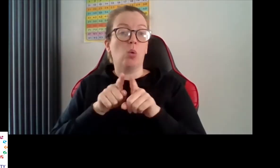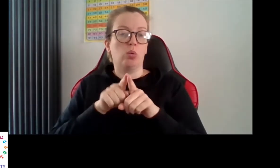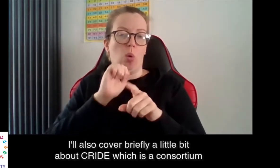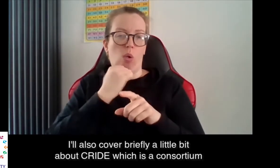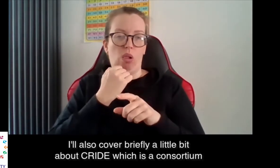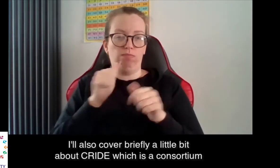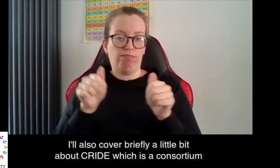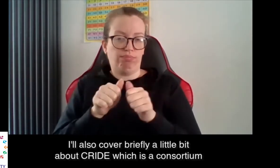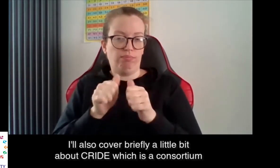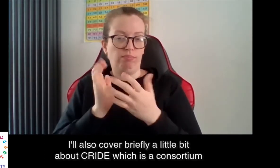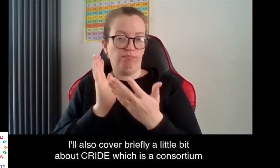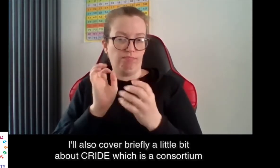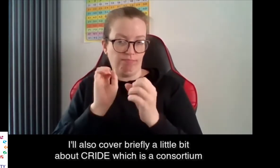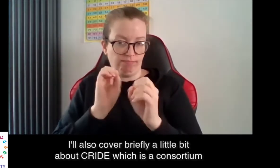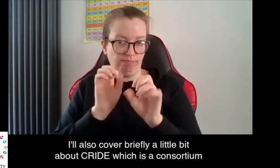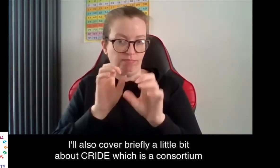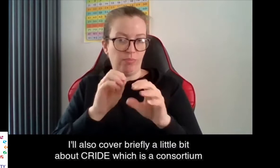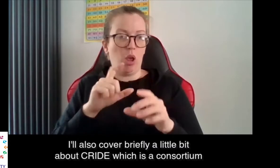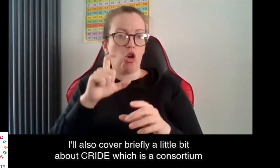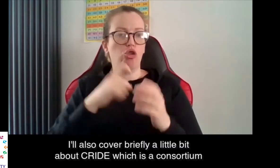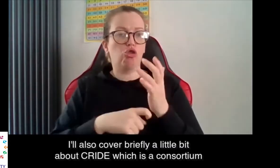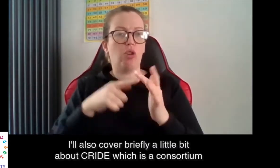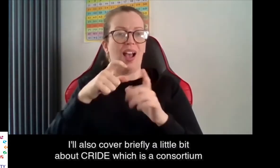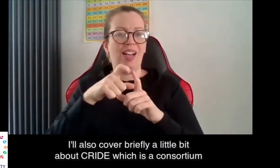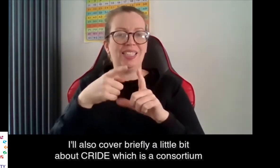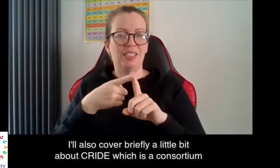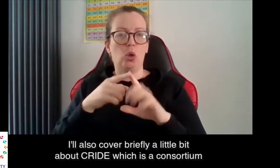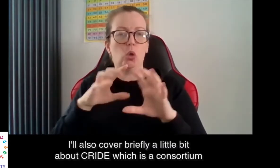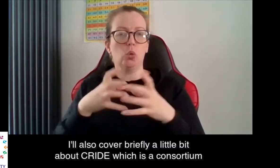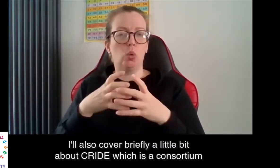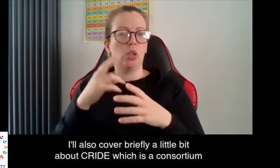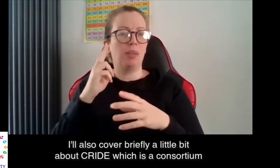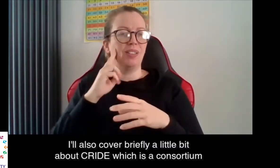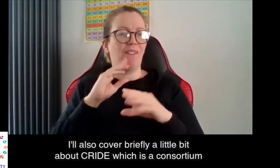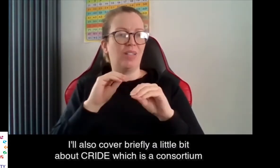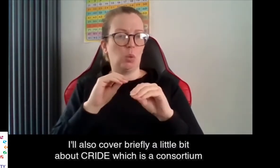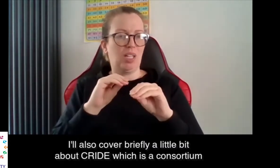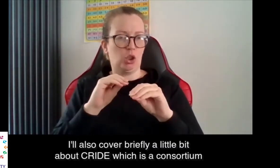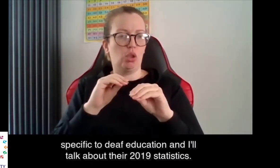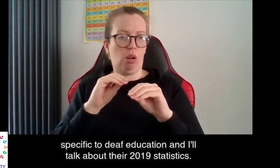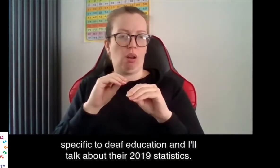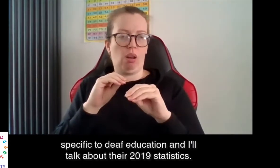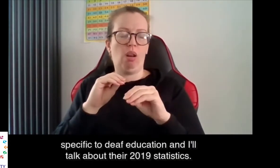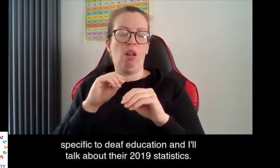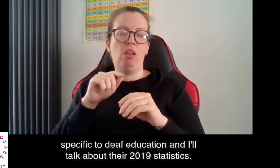I'll also cover briefly a little bit about CRIDE, which is a consortium specific to deaf